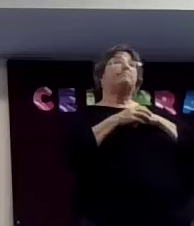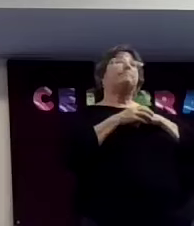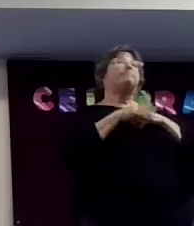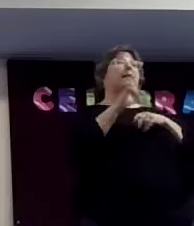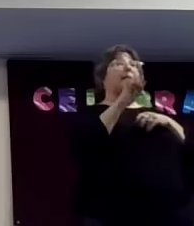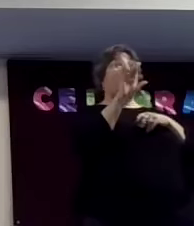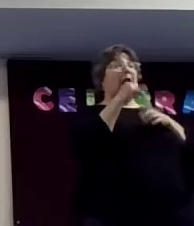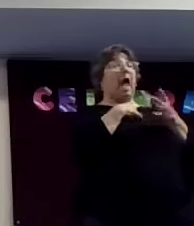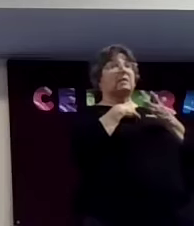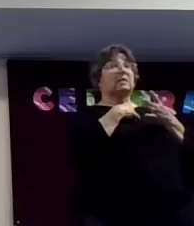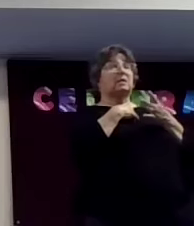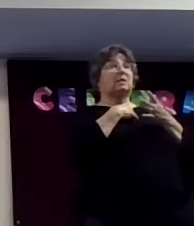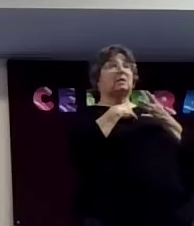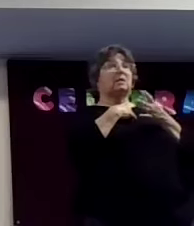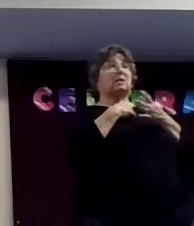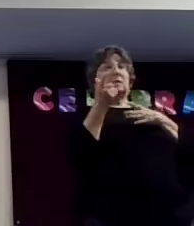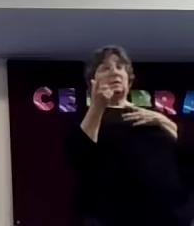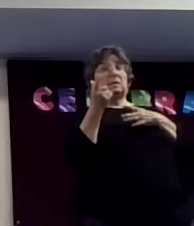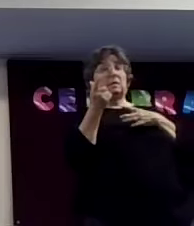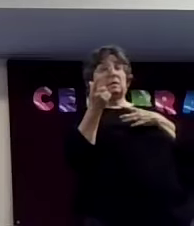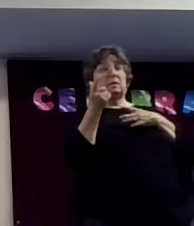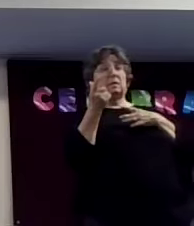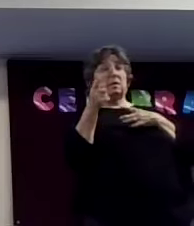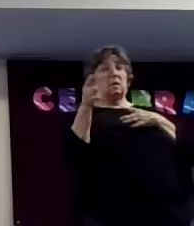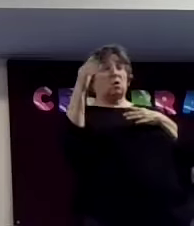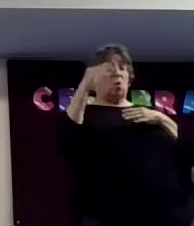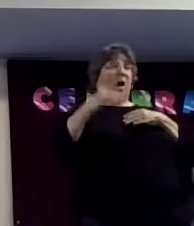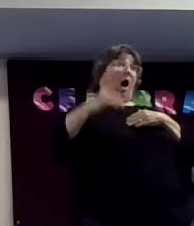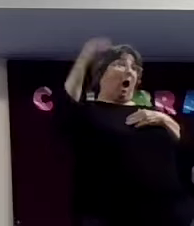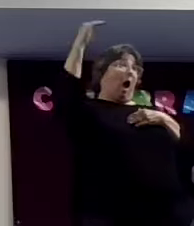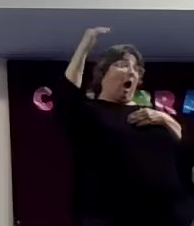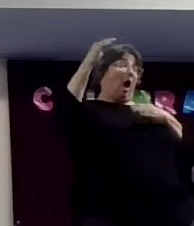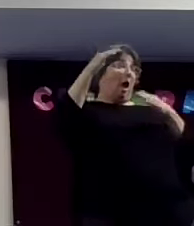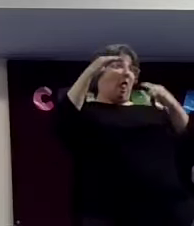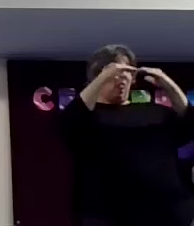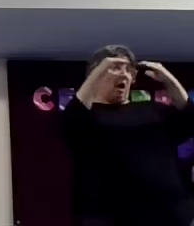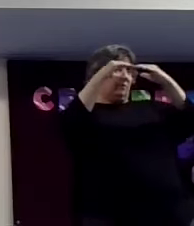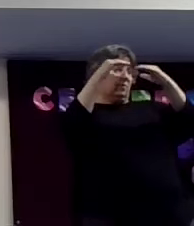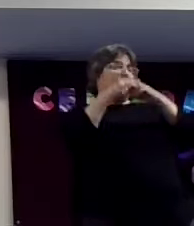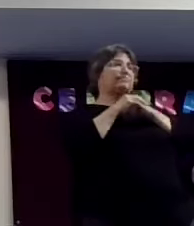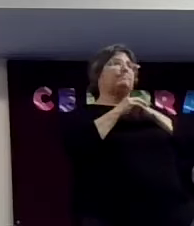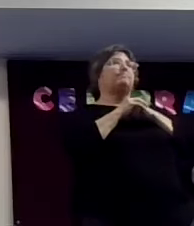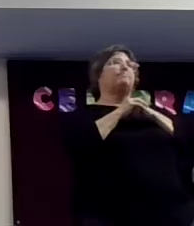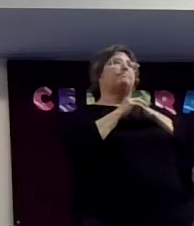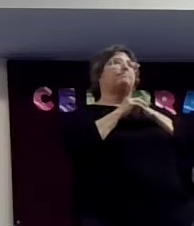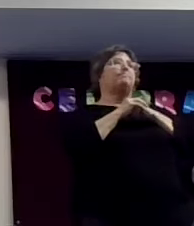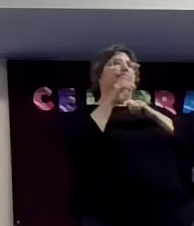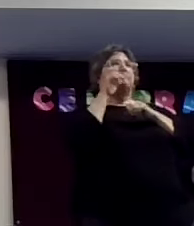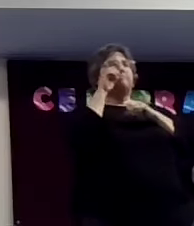So Diane gets a lot of intel. So she's, you know, when you're at that high level,